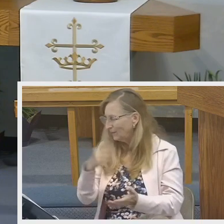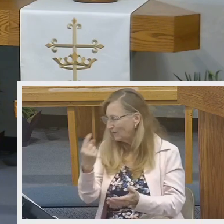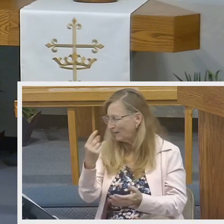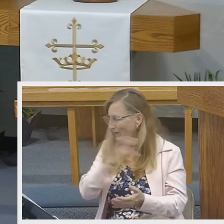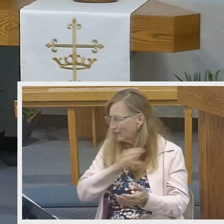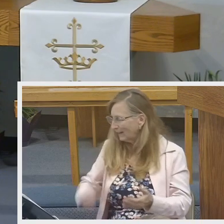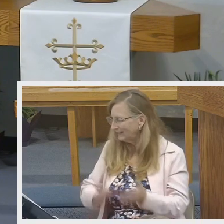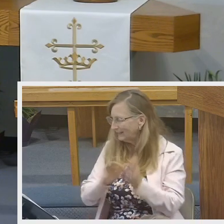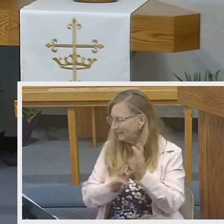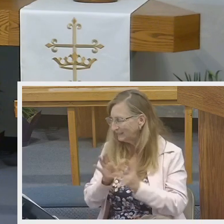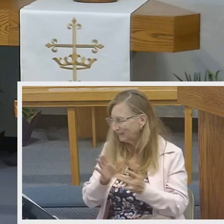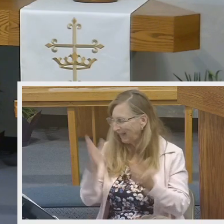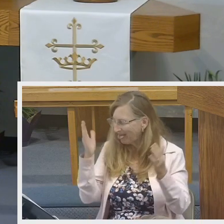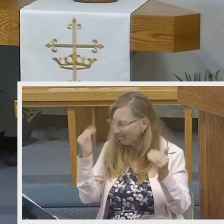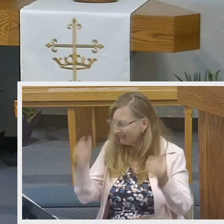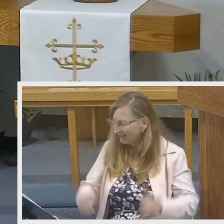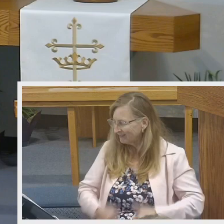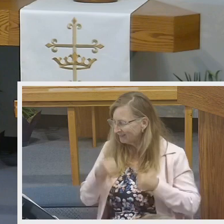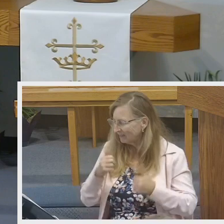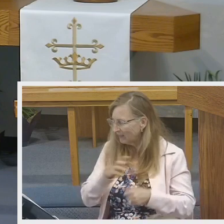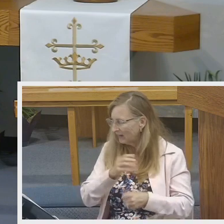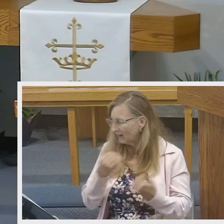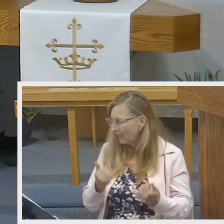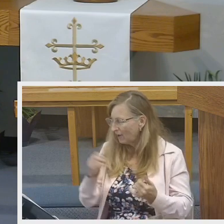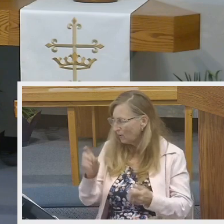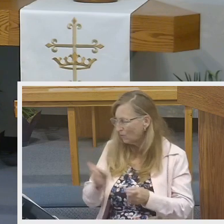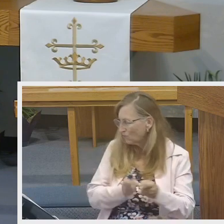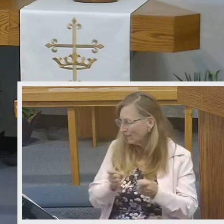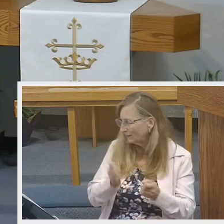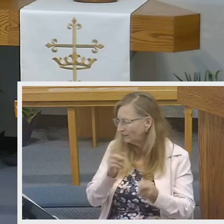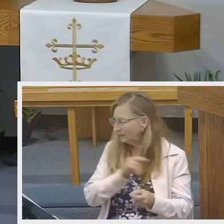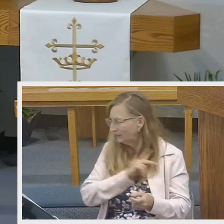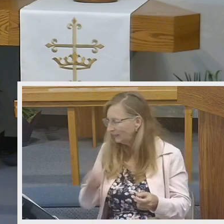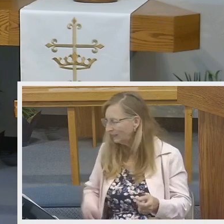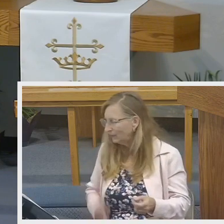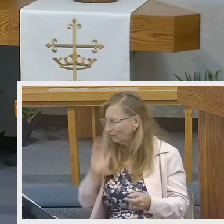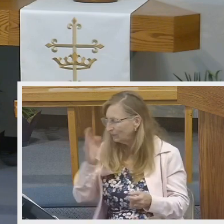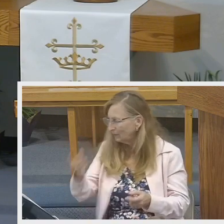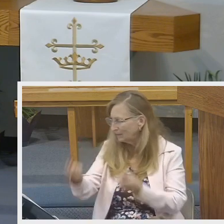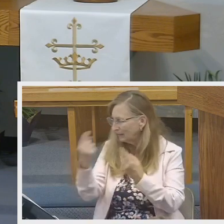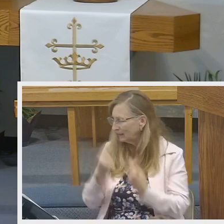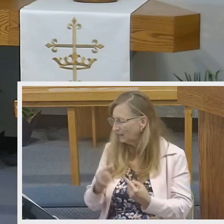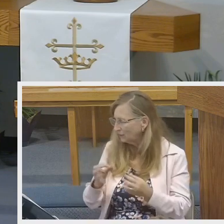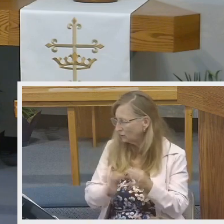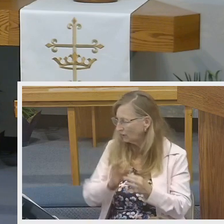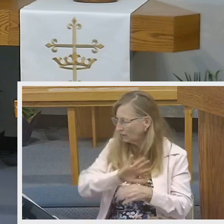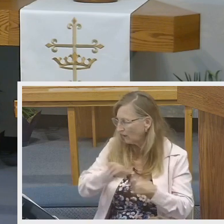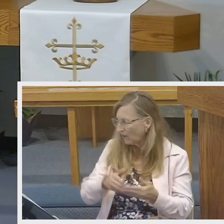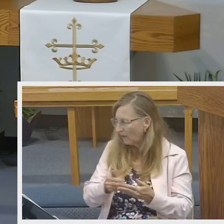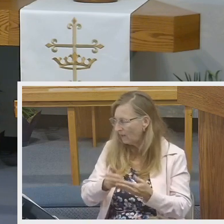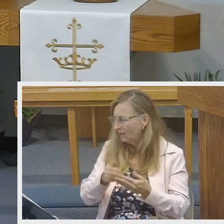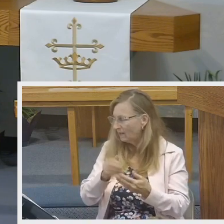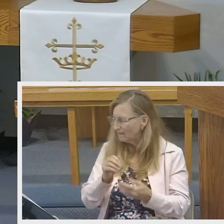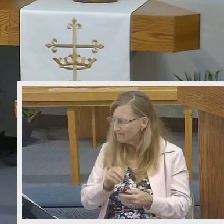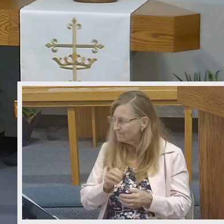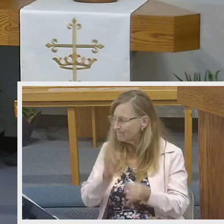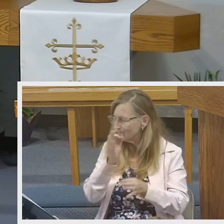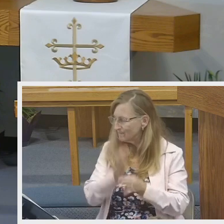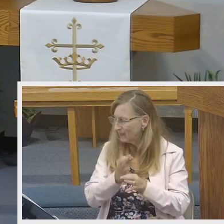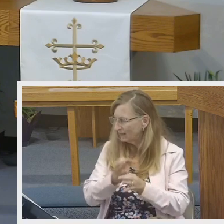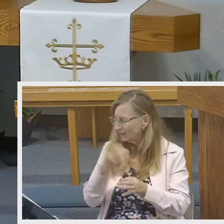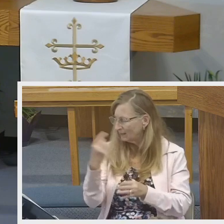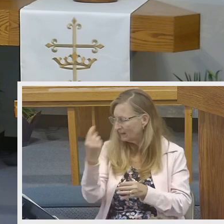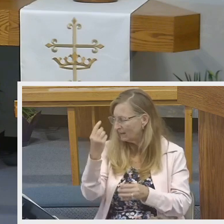king and will come again to judge us all on the basis of the faith in him alone, which the Holy Spirit has planted in